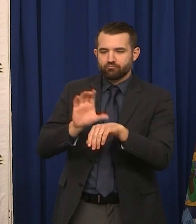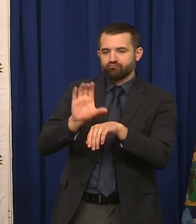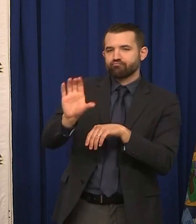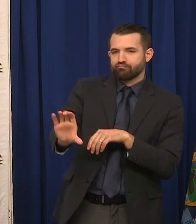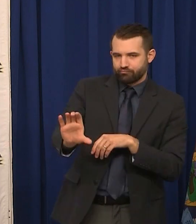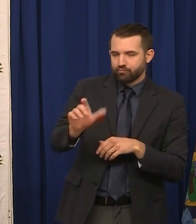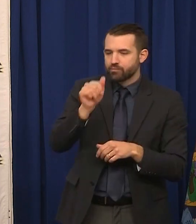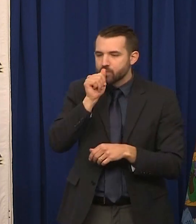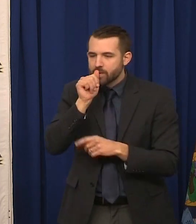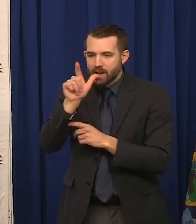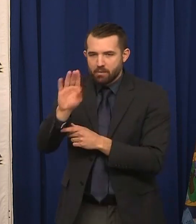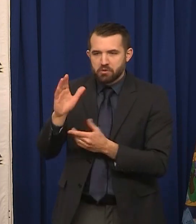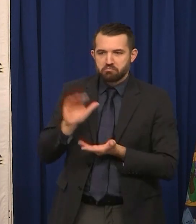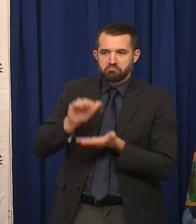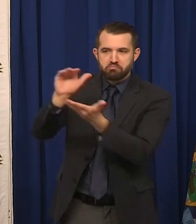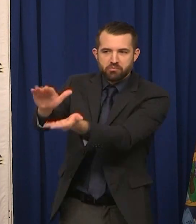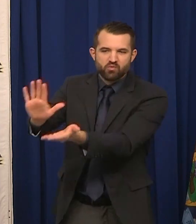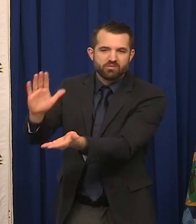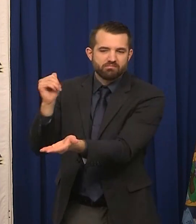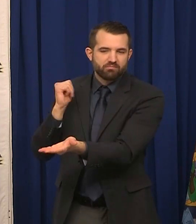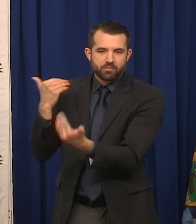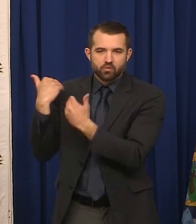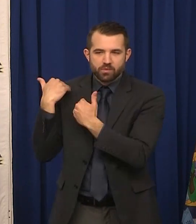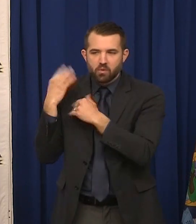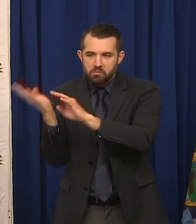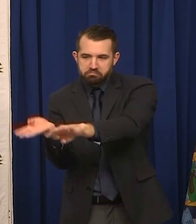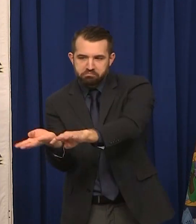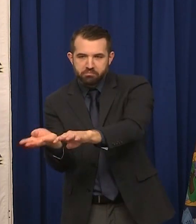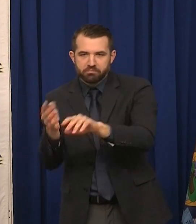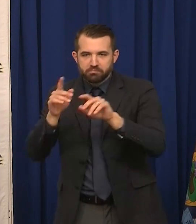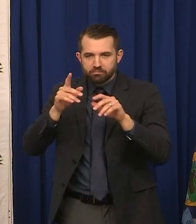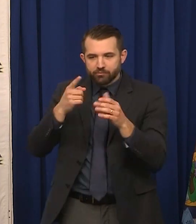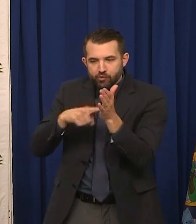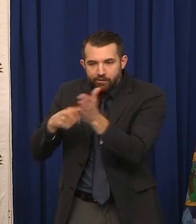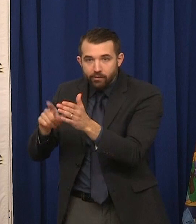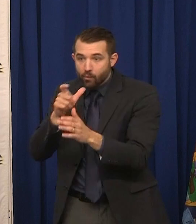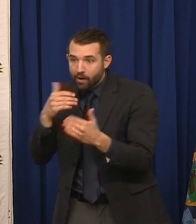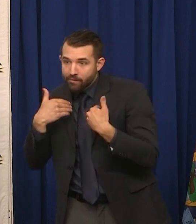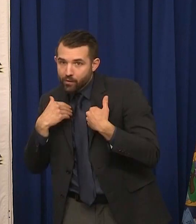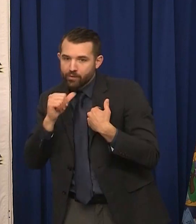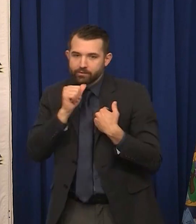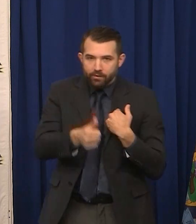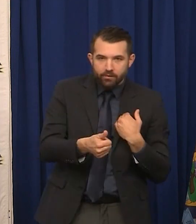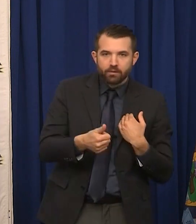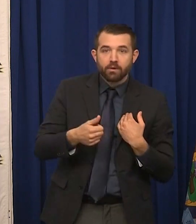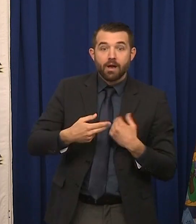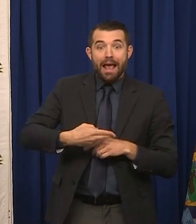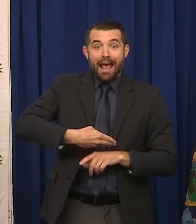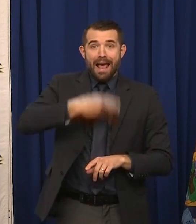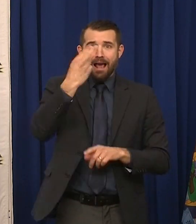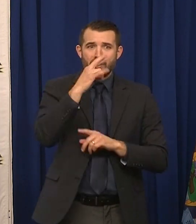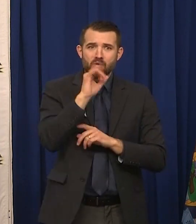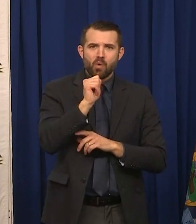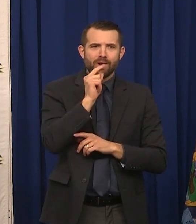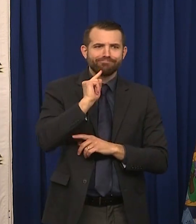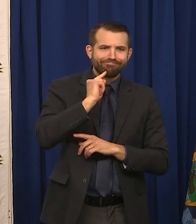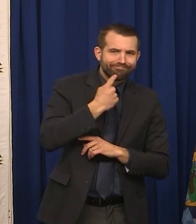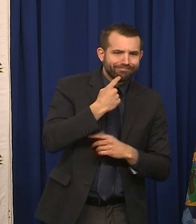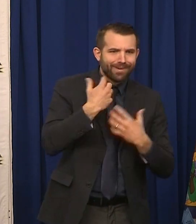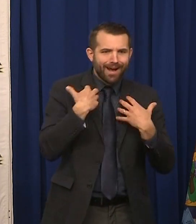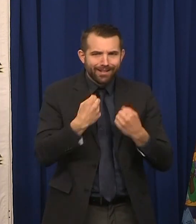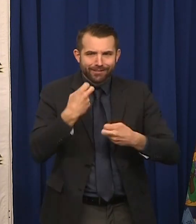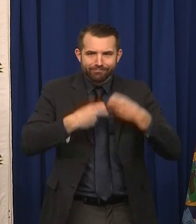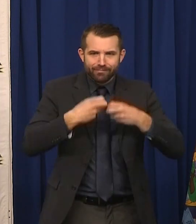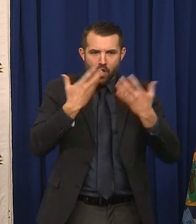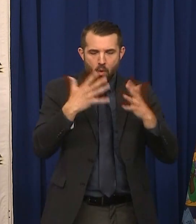say, individuals who may be hospitalized, individuals who are healthcare workers, or folks from